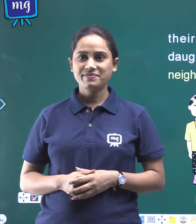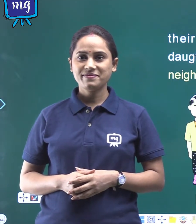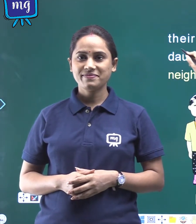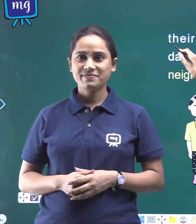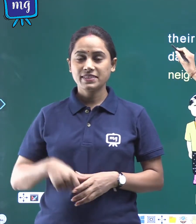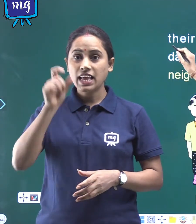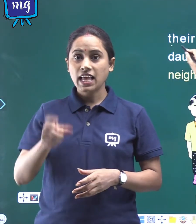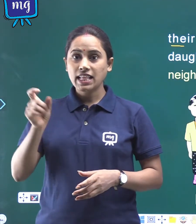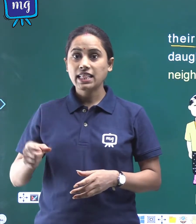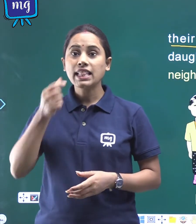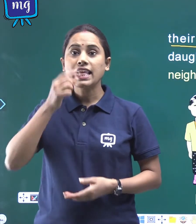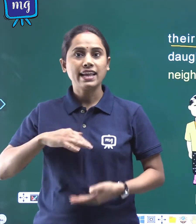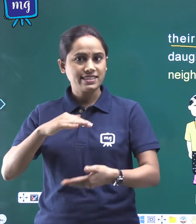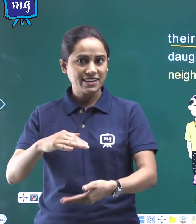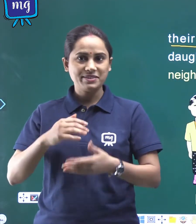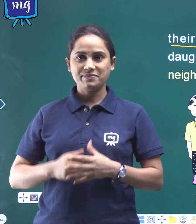their son